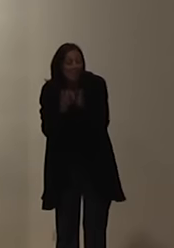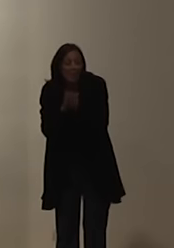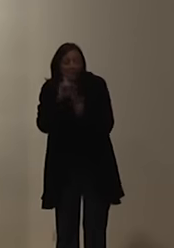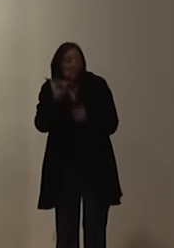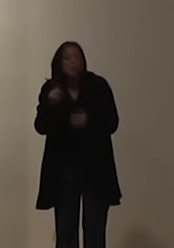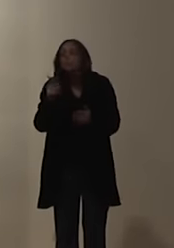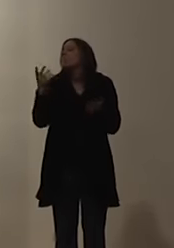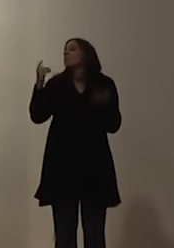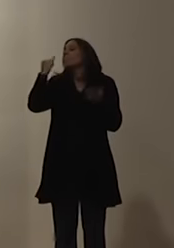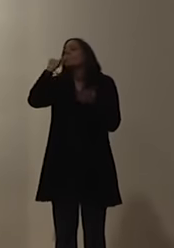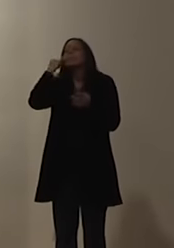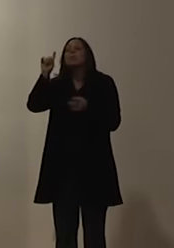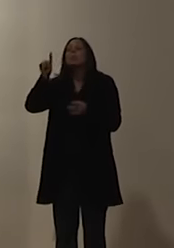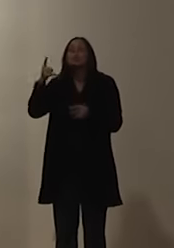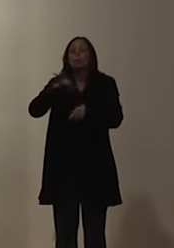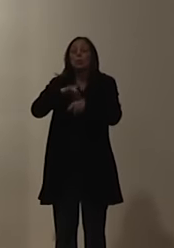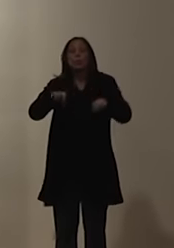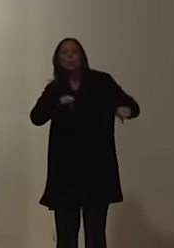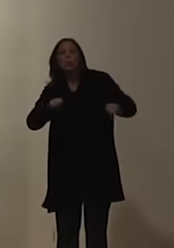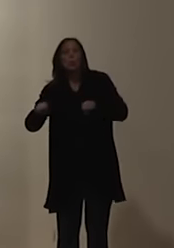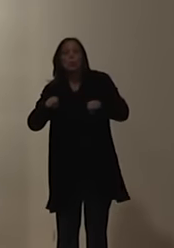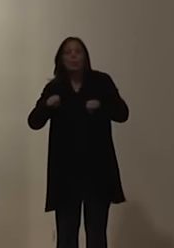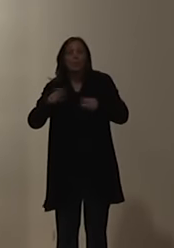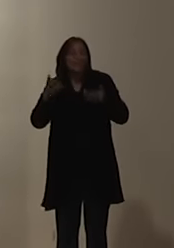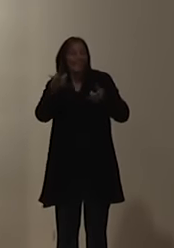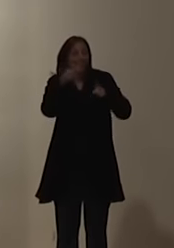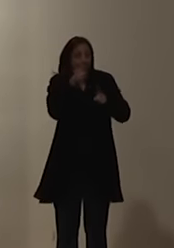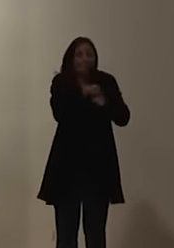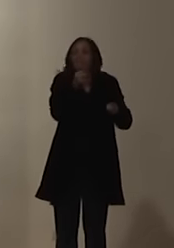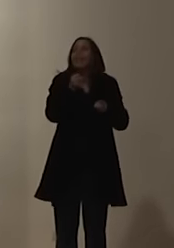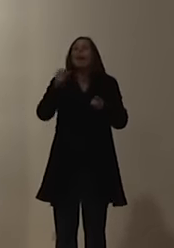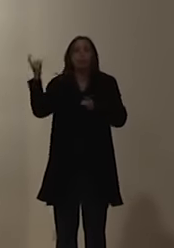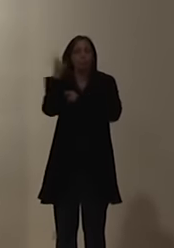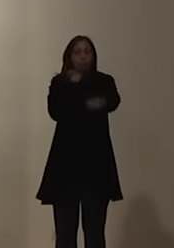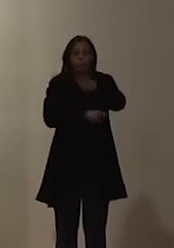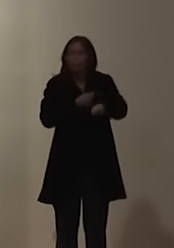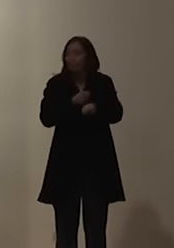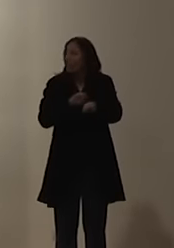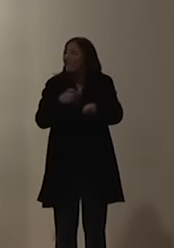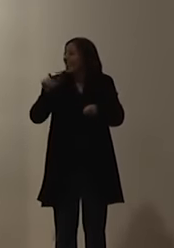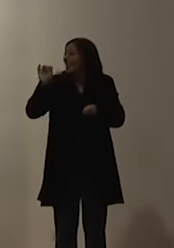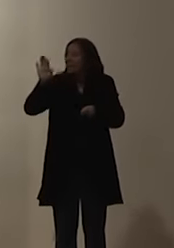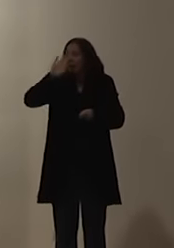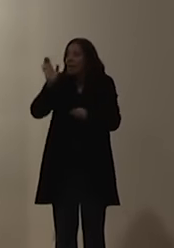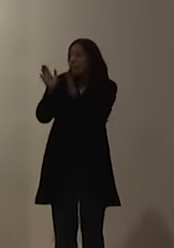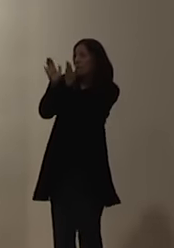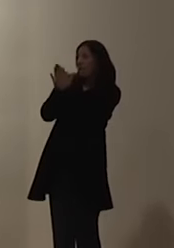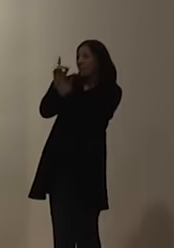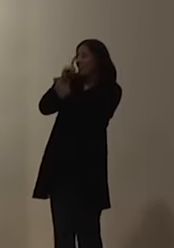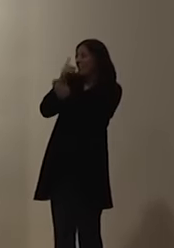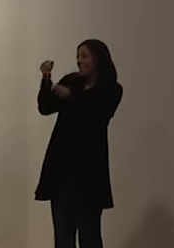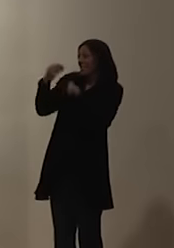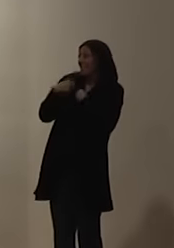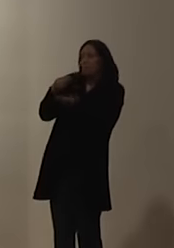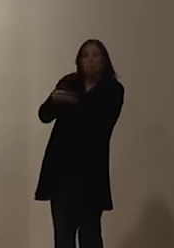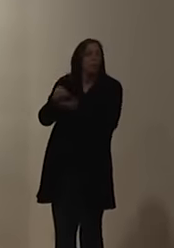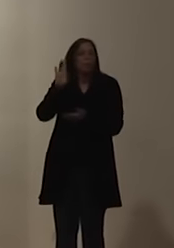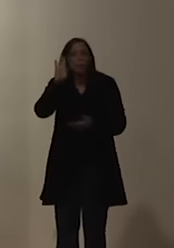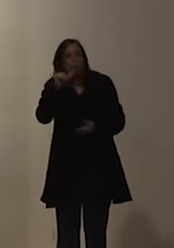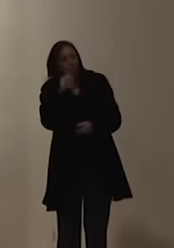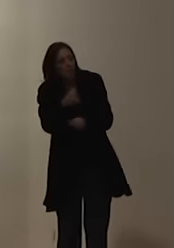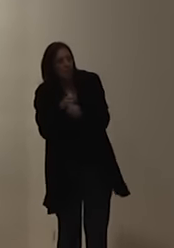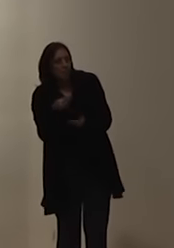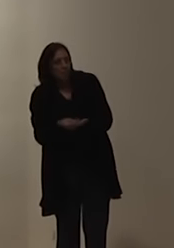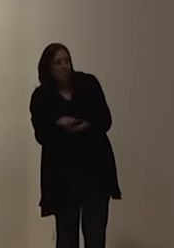earthquake relief, we wouldn't have gotten it. It was donated to Partners in Health, and so we controlled it, and we said, we're building a hospital, a modern teaching